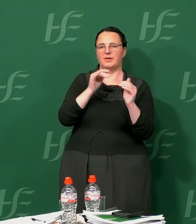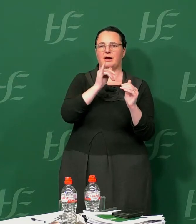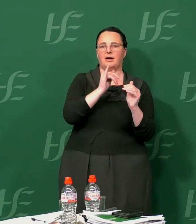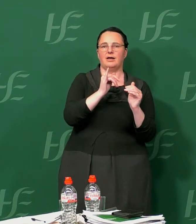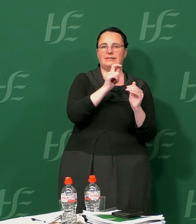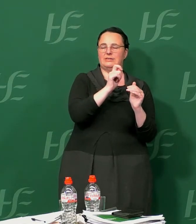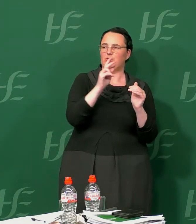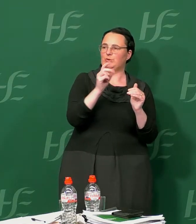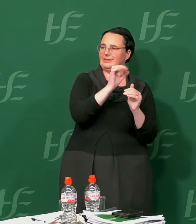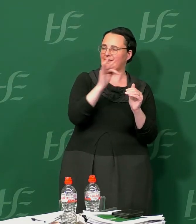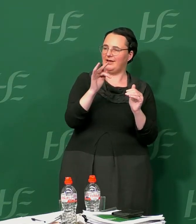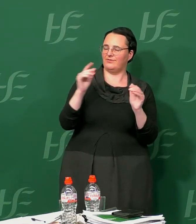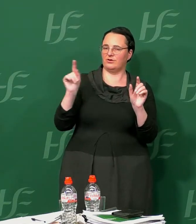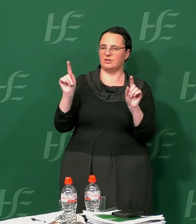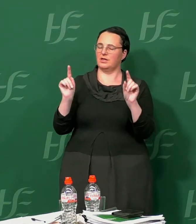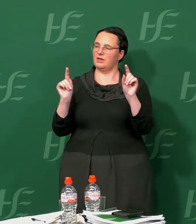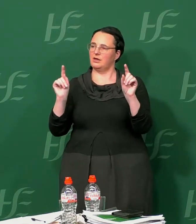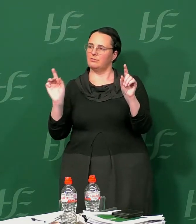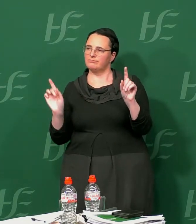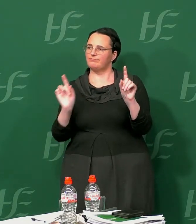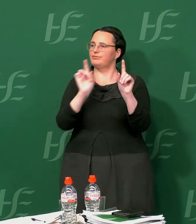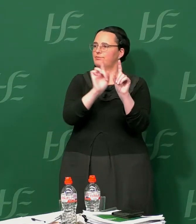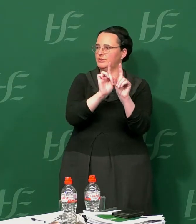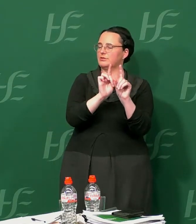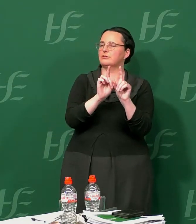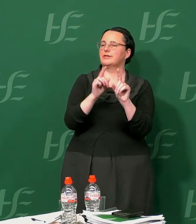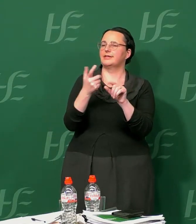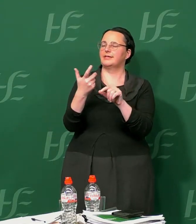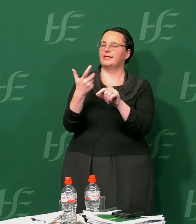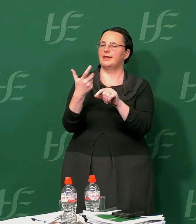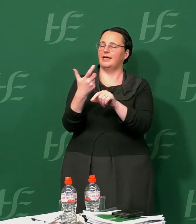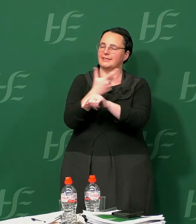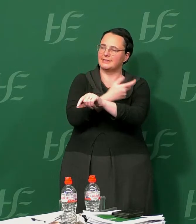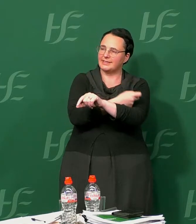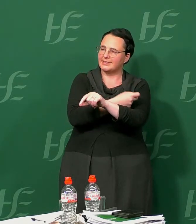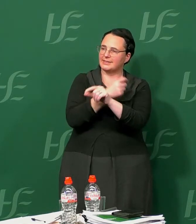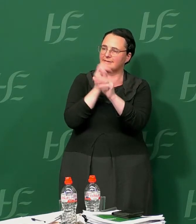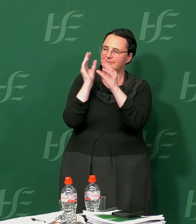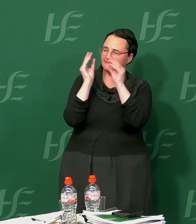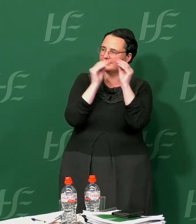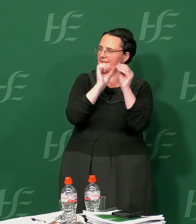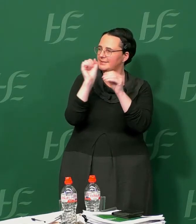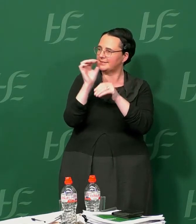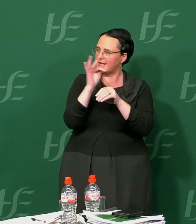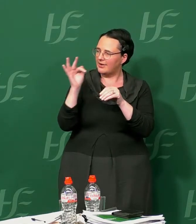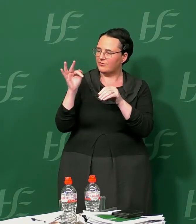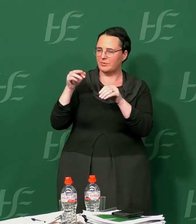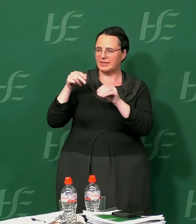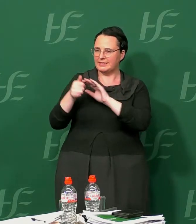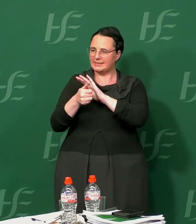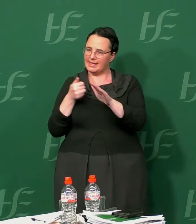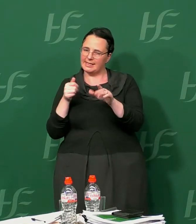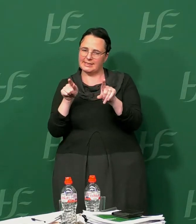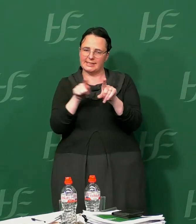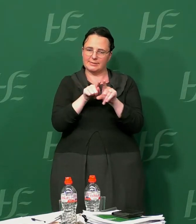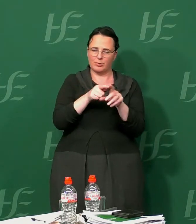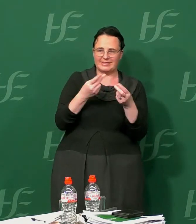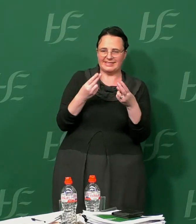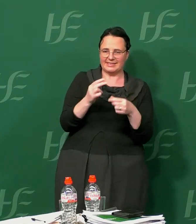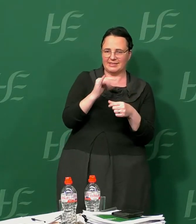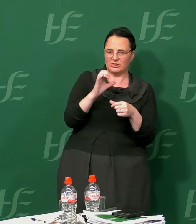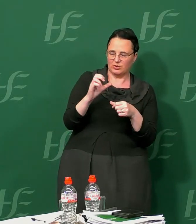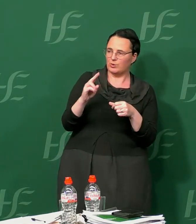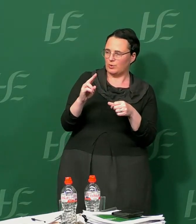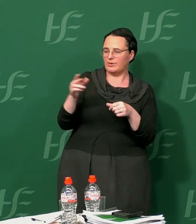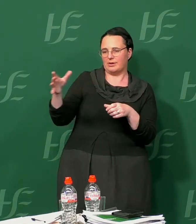the staff, whether they're theatre staff or anaesthetic staff or otherwise, who might have a skill set close to what is required, and that's what those extra